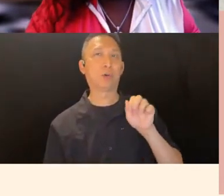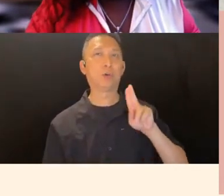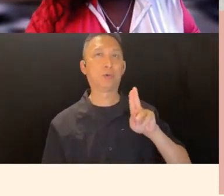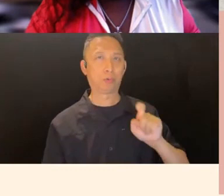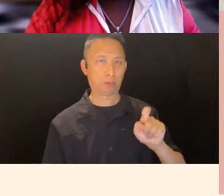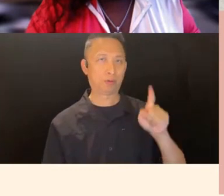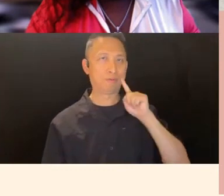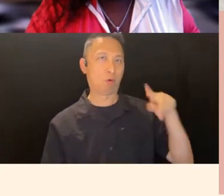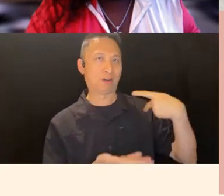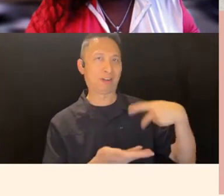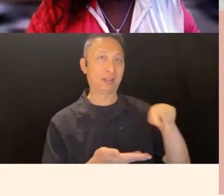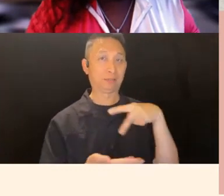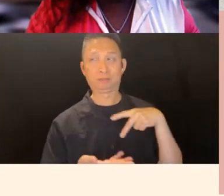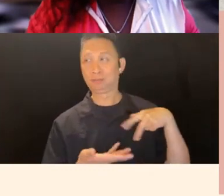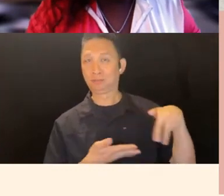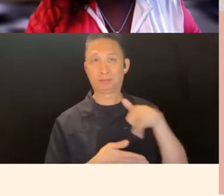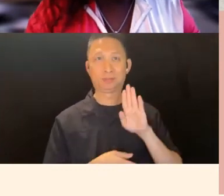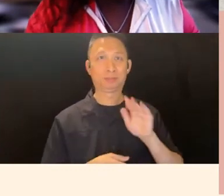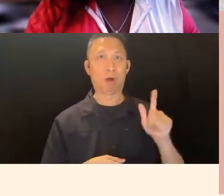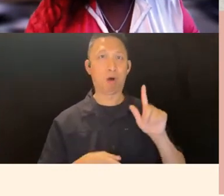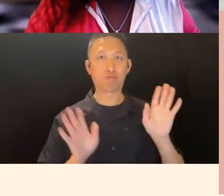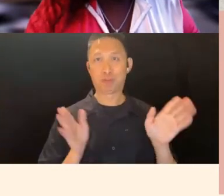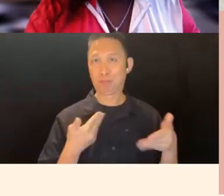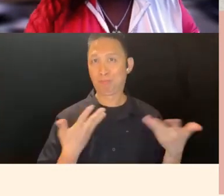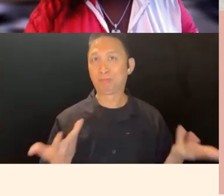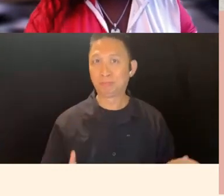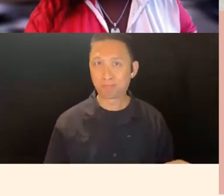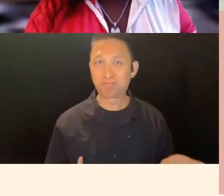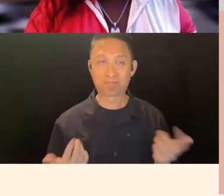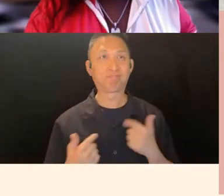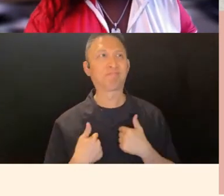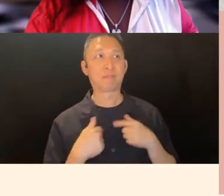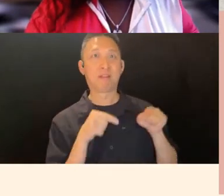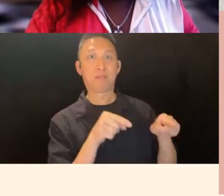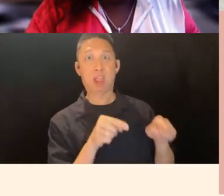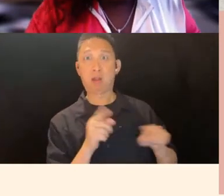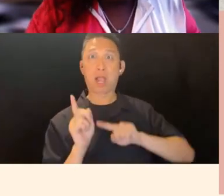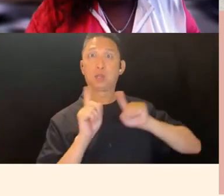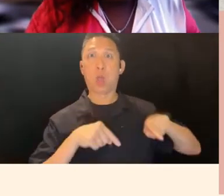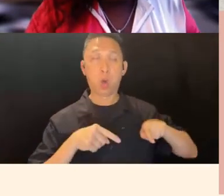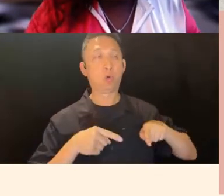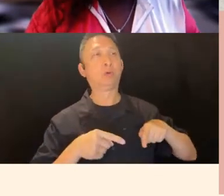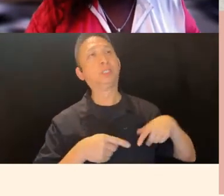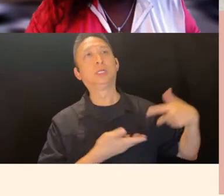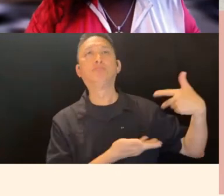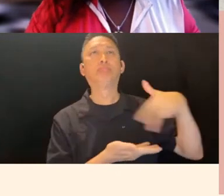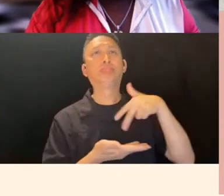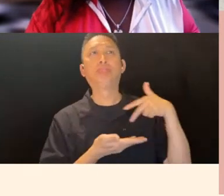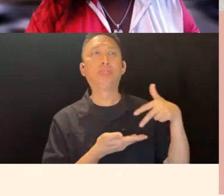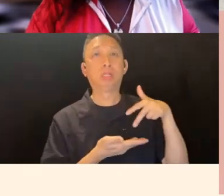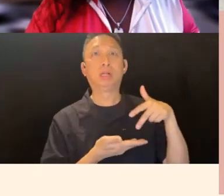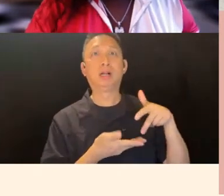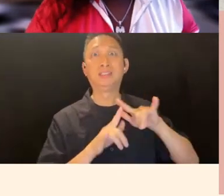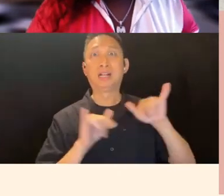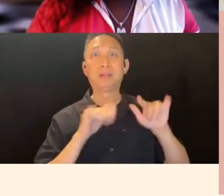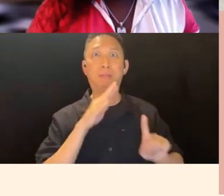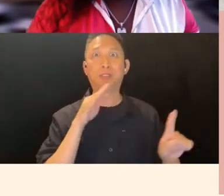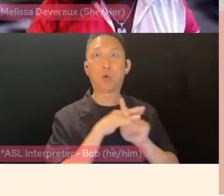use the platform at the balls to engage my community